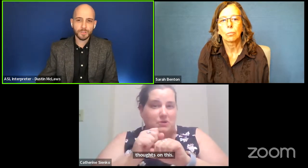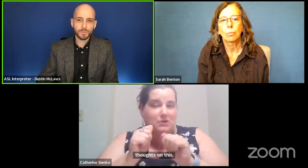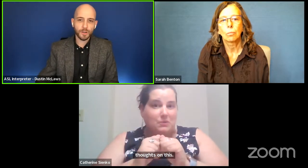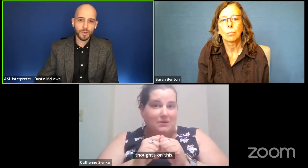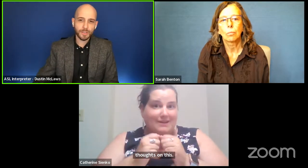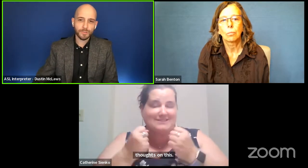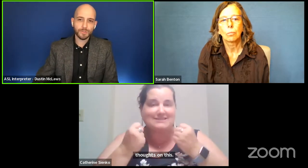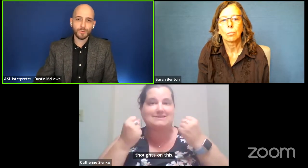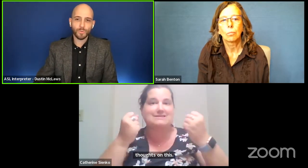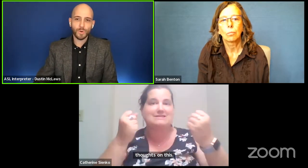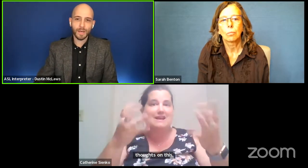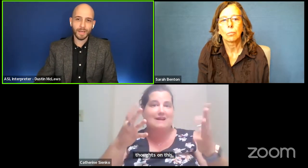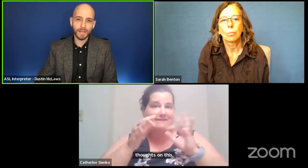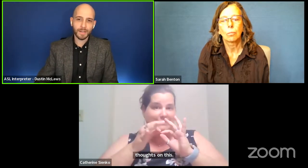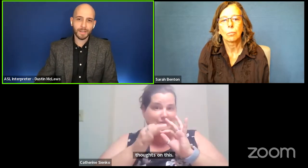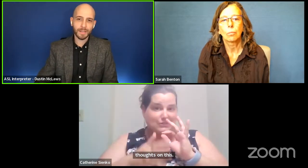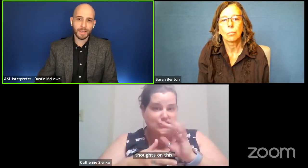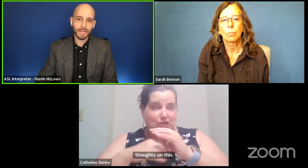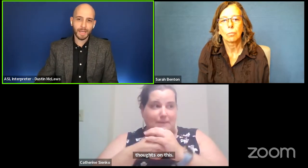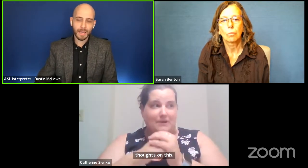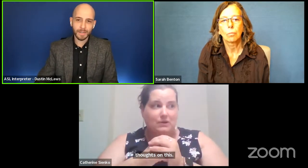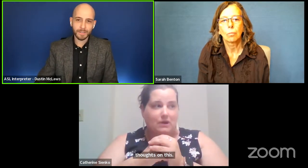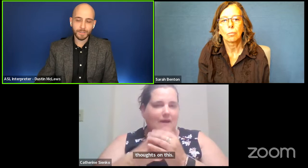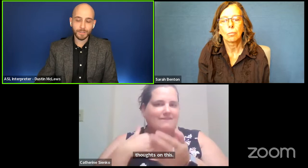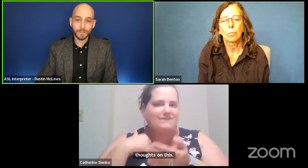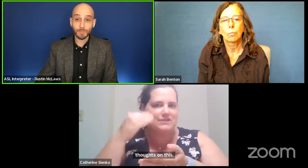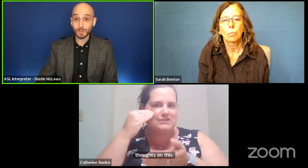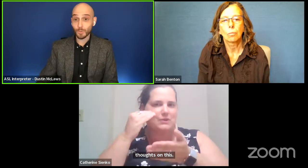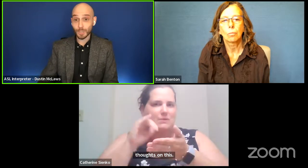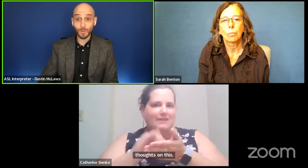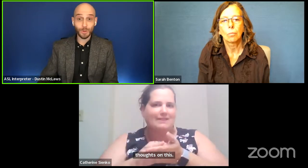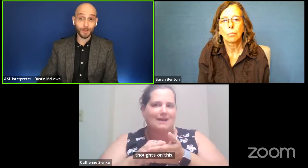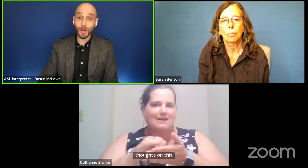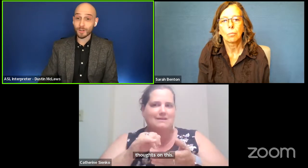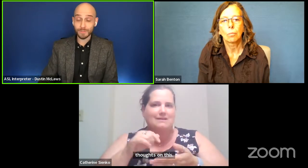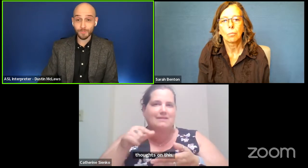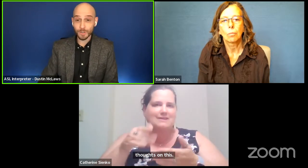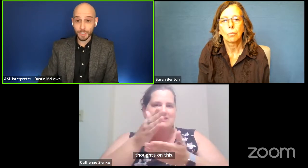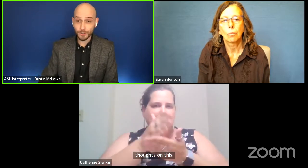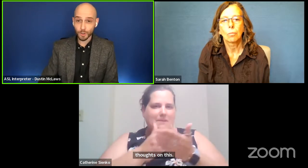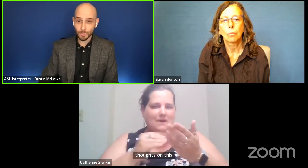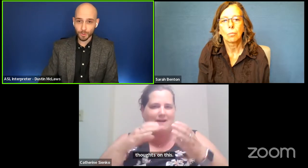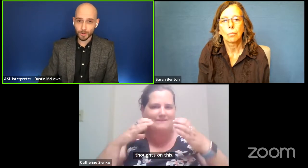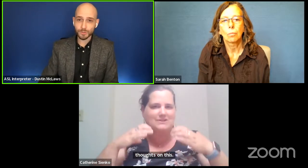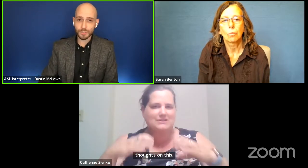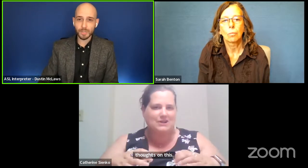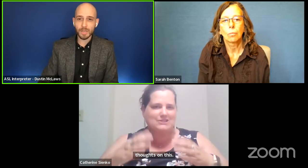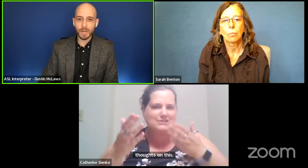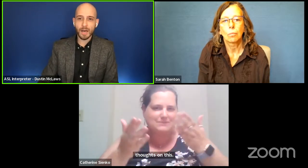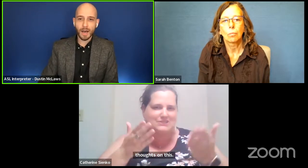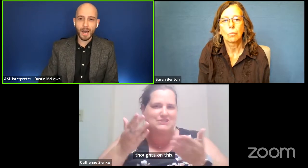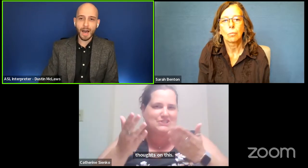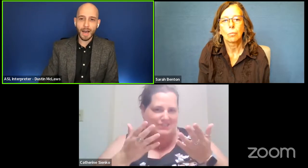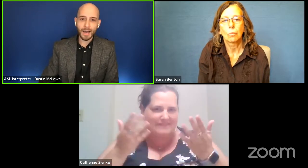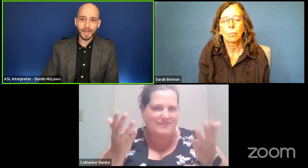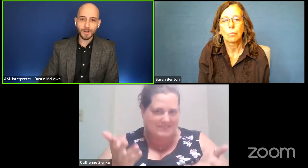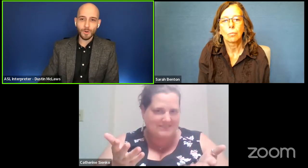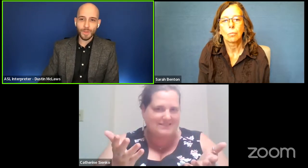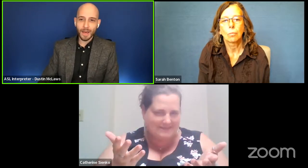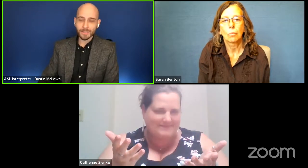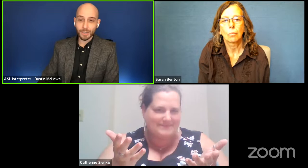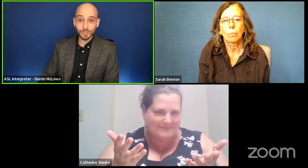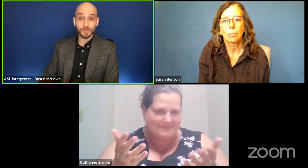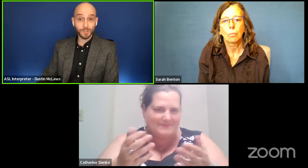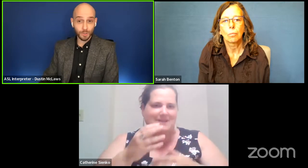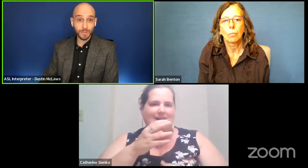In my experience, when it comes to working with a lot of different interpreters, I